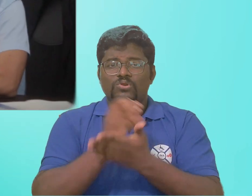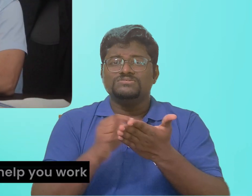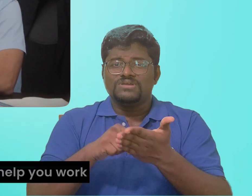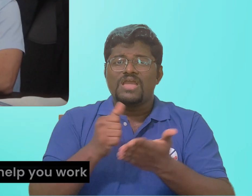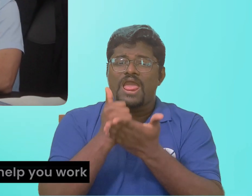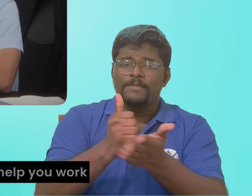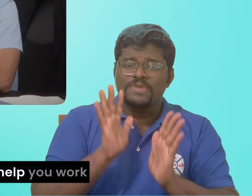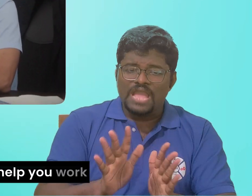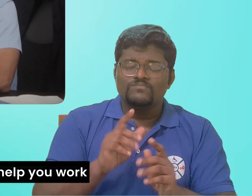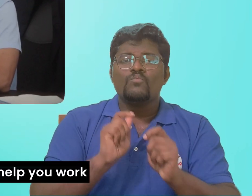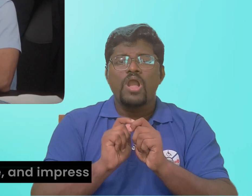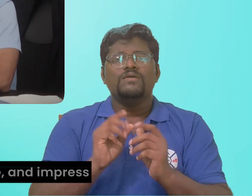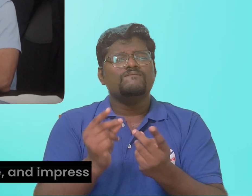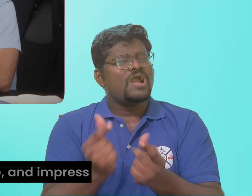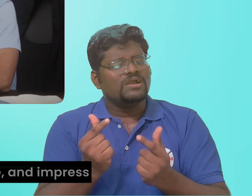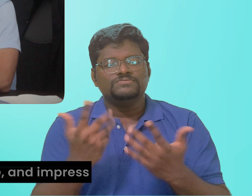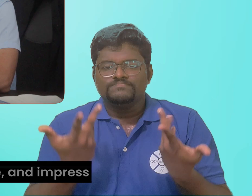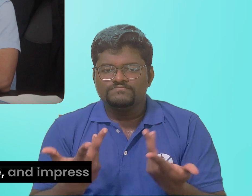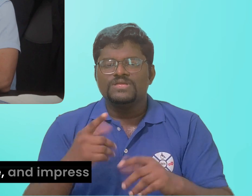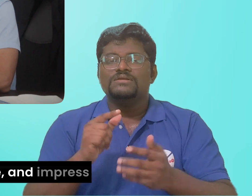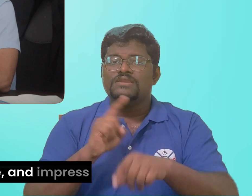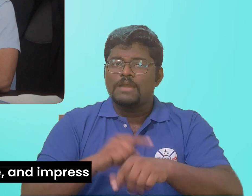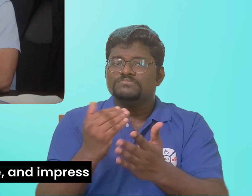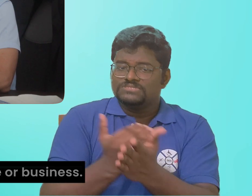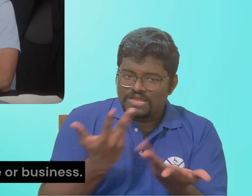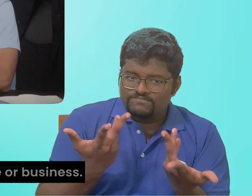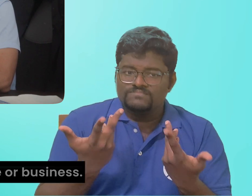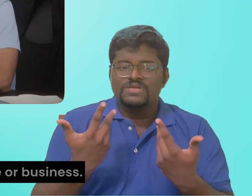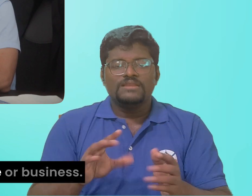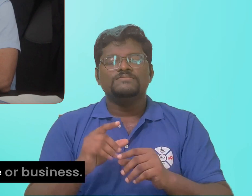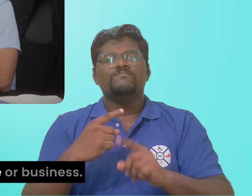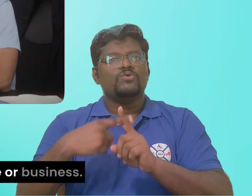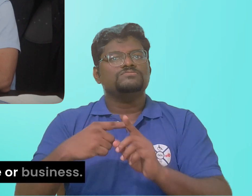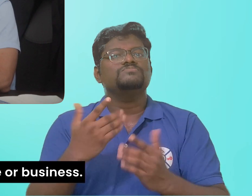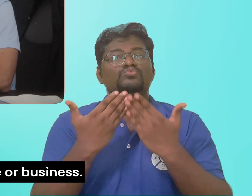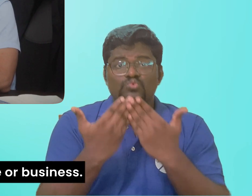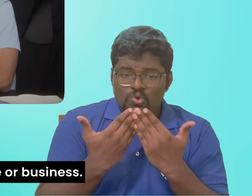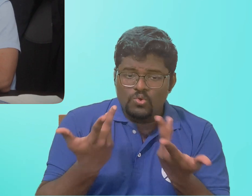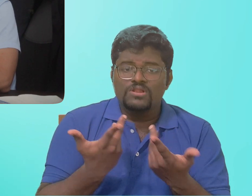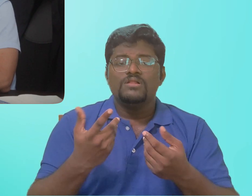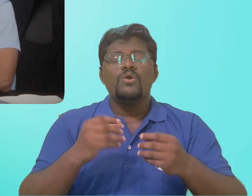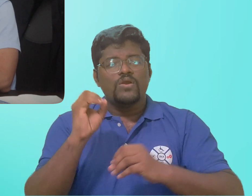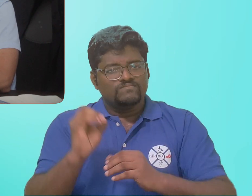This course will help you work faster, save time, and impress at school, office, or business.